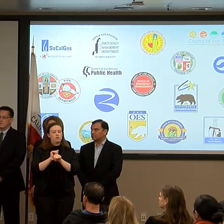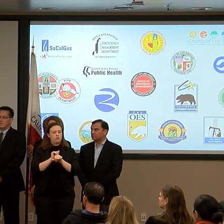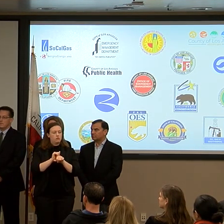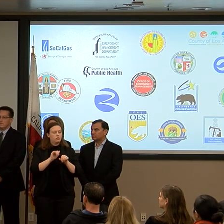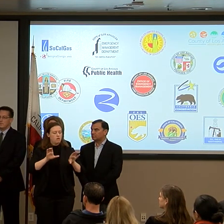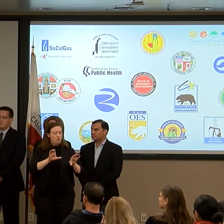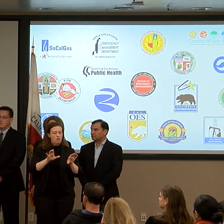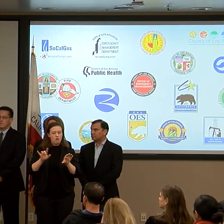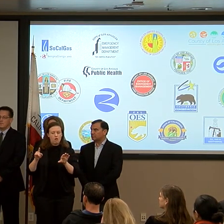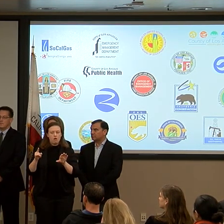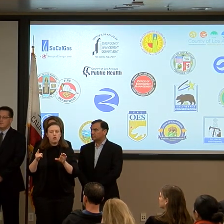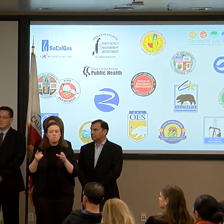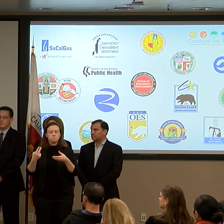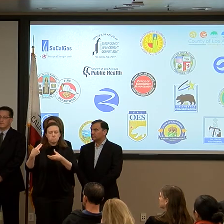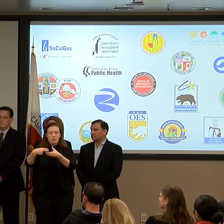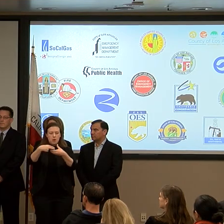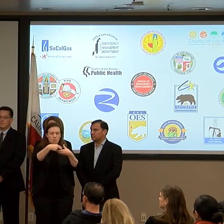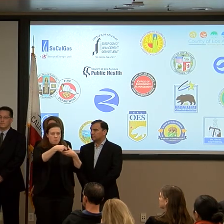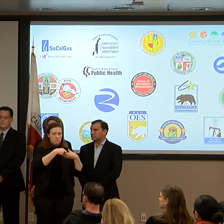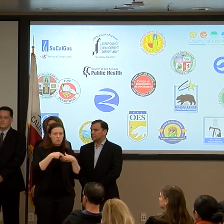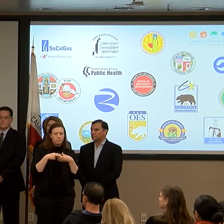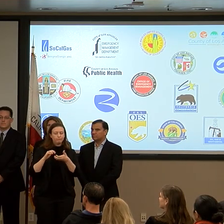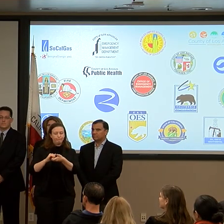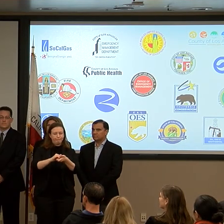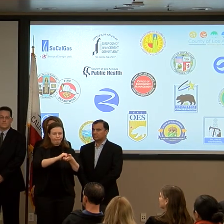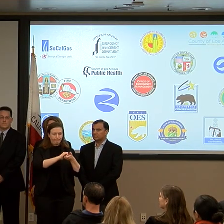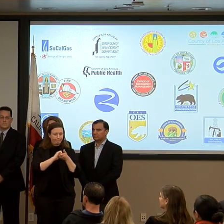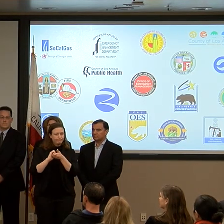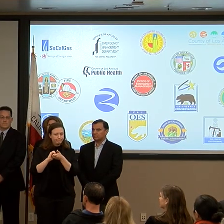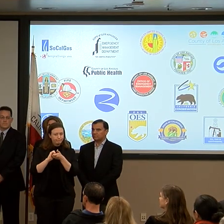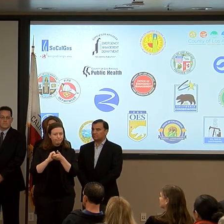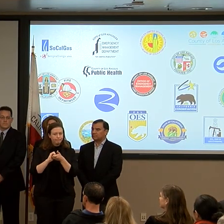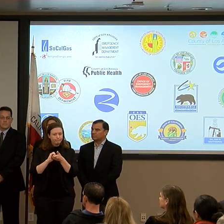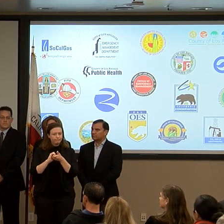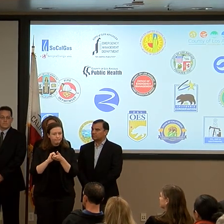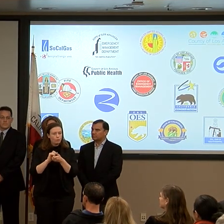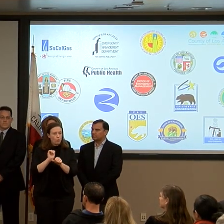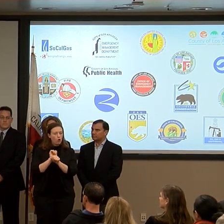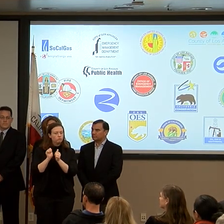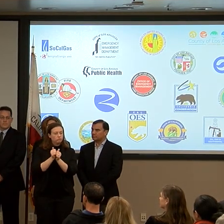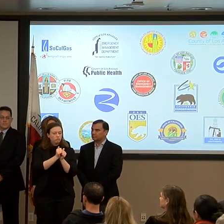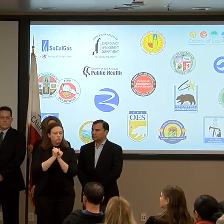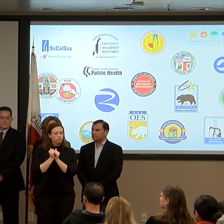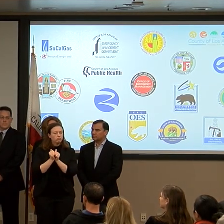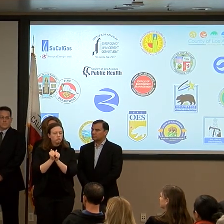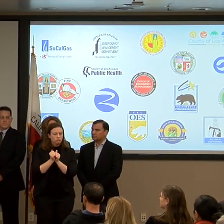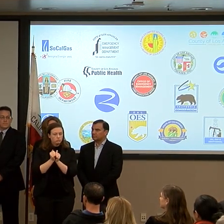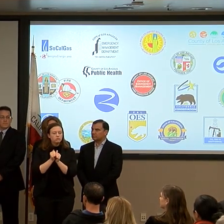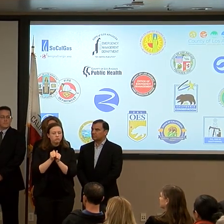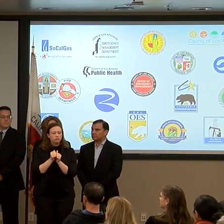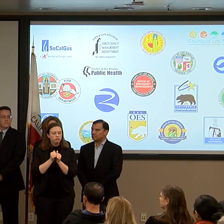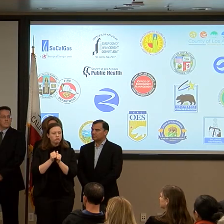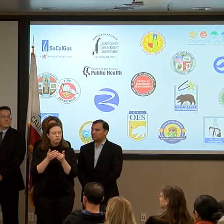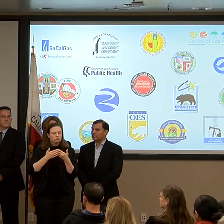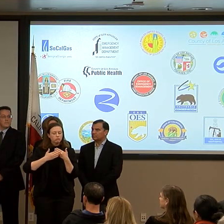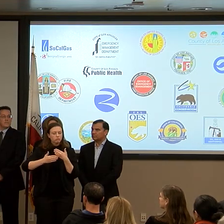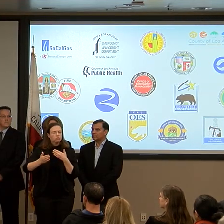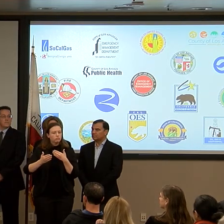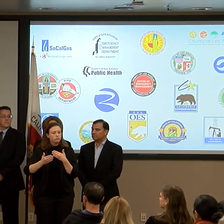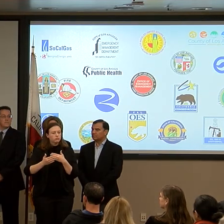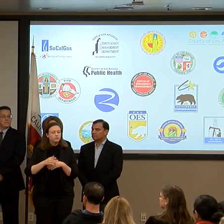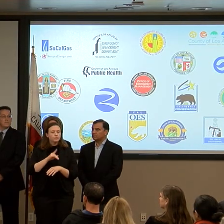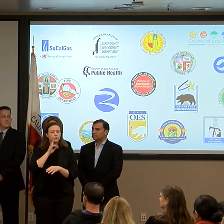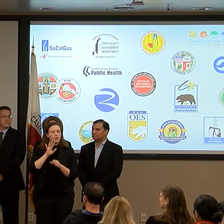action and bring them together in a coordinated, unified effort and build that moving forward so that we had